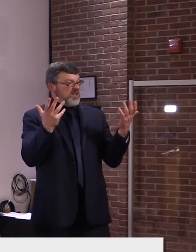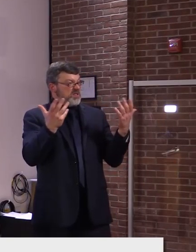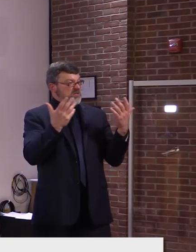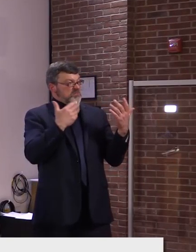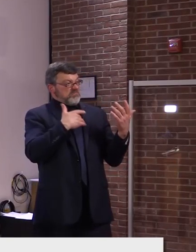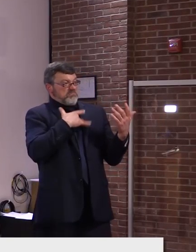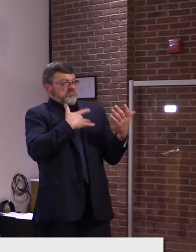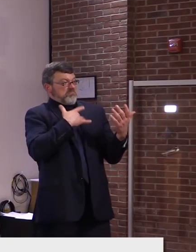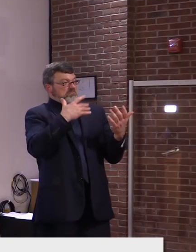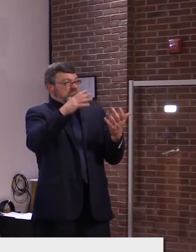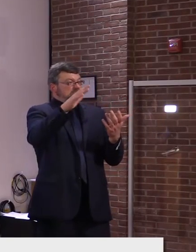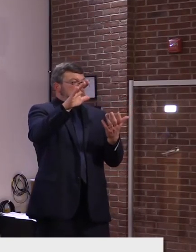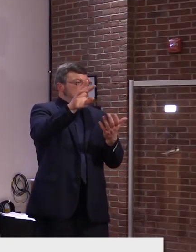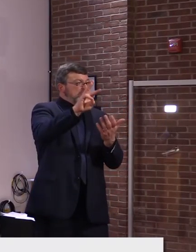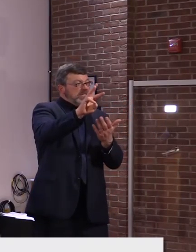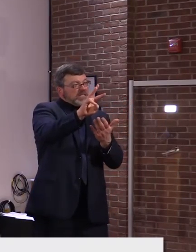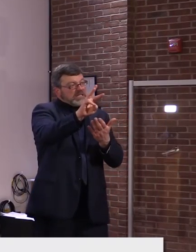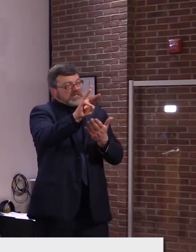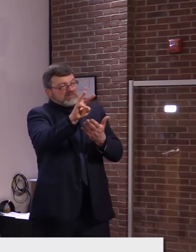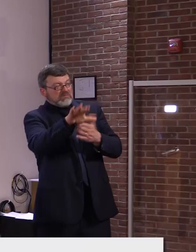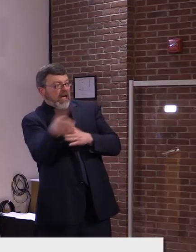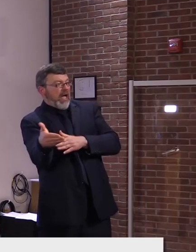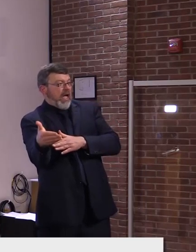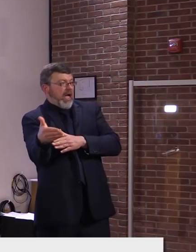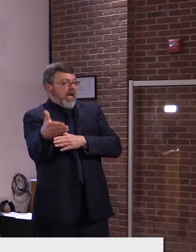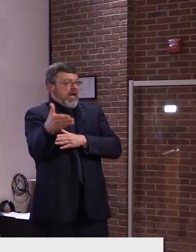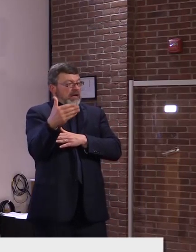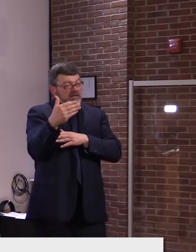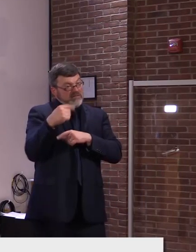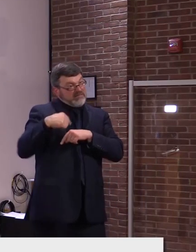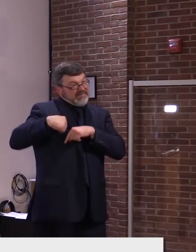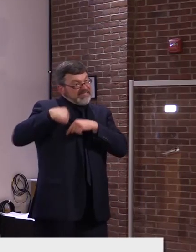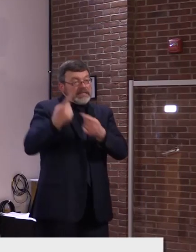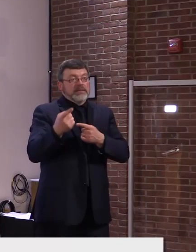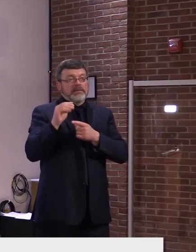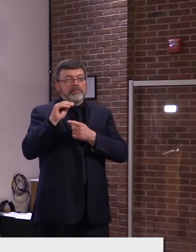the first 20 days of May that have been reported thus far.